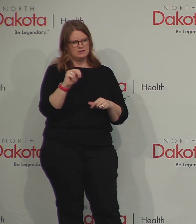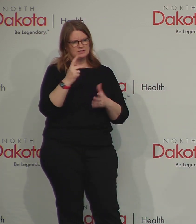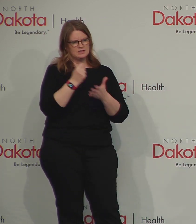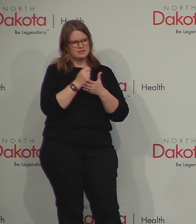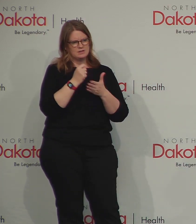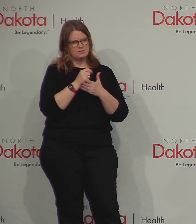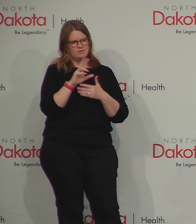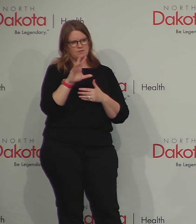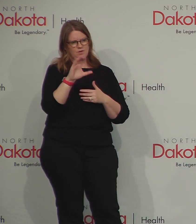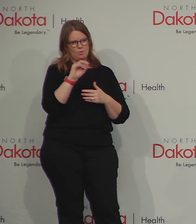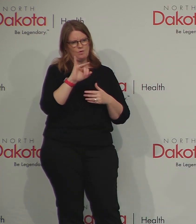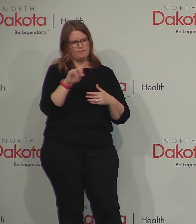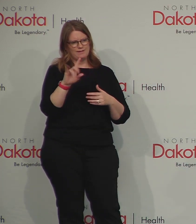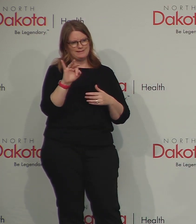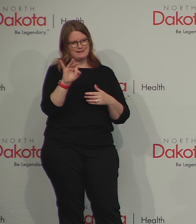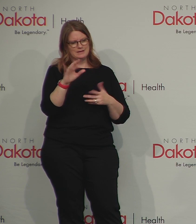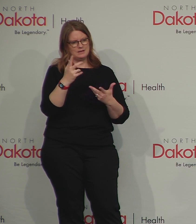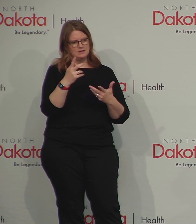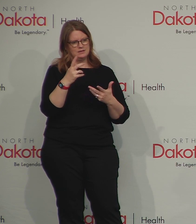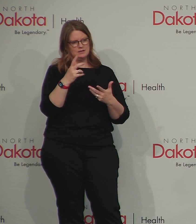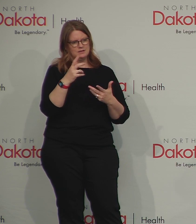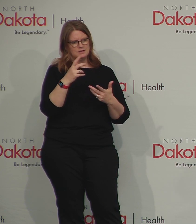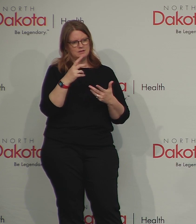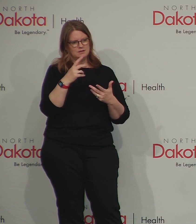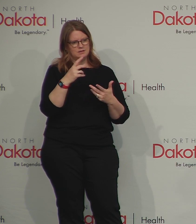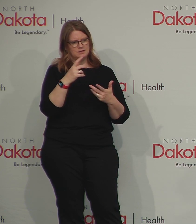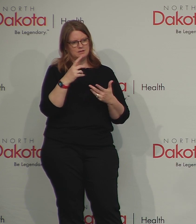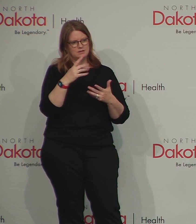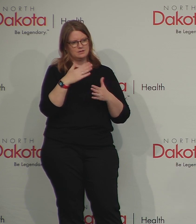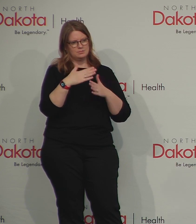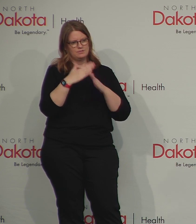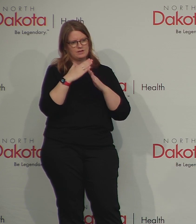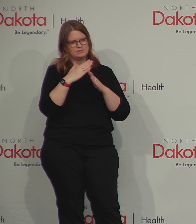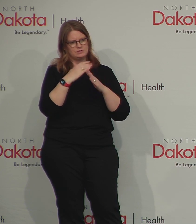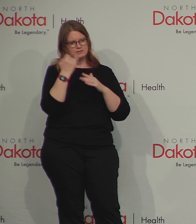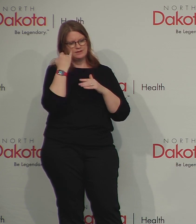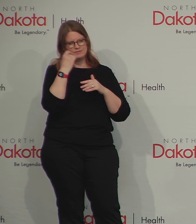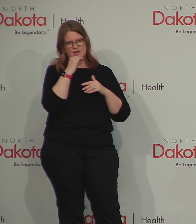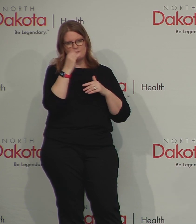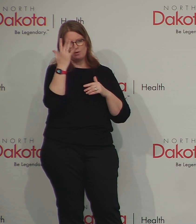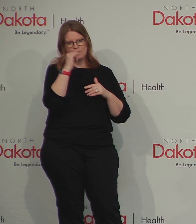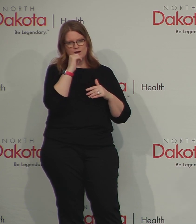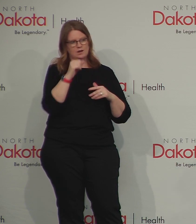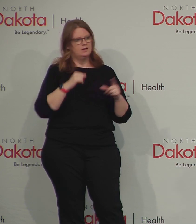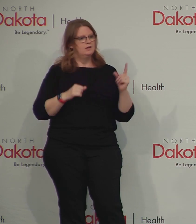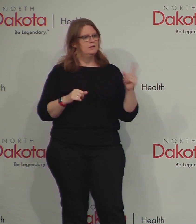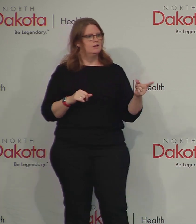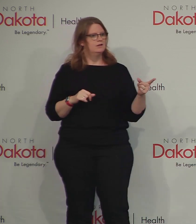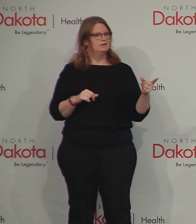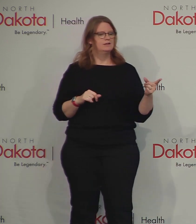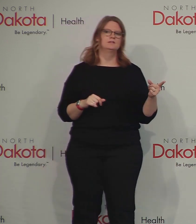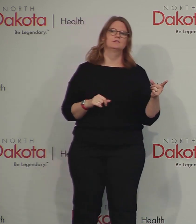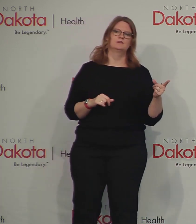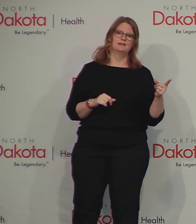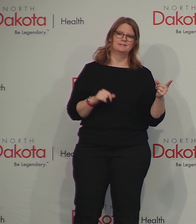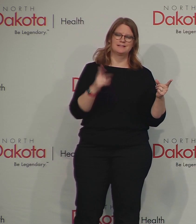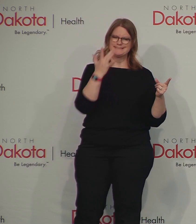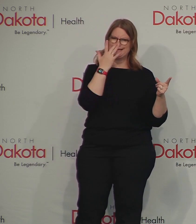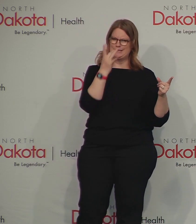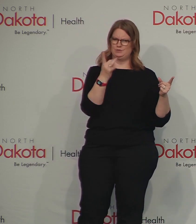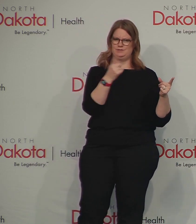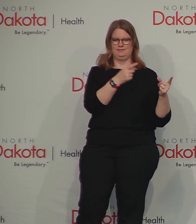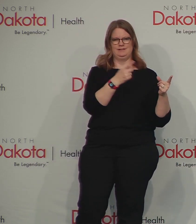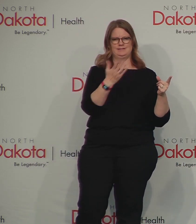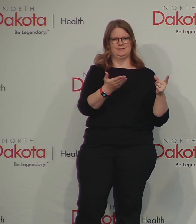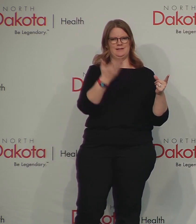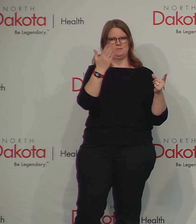COVID-19 patients, or as a prophylactic? If not, why not? So that's interesting. That has